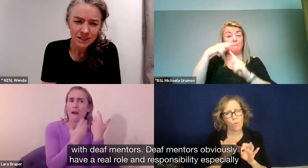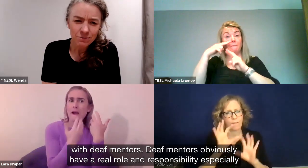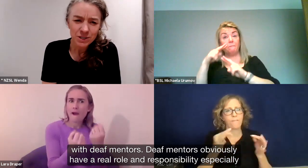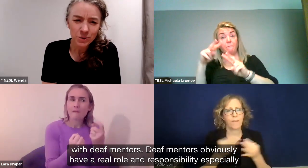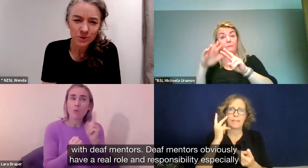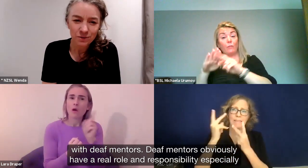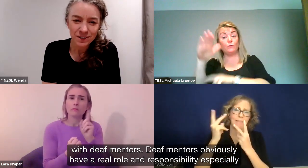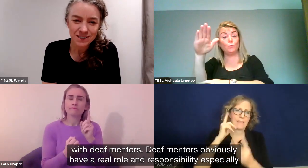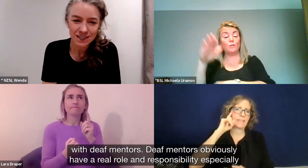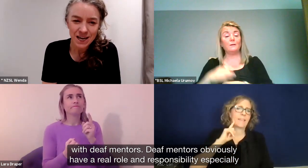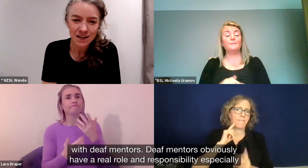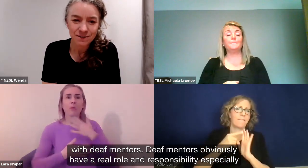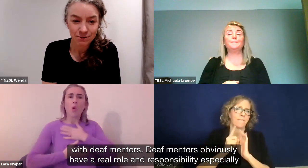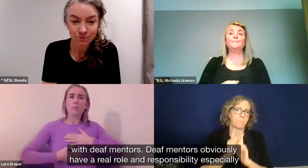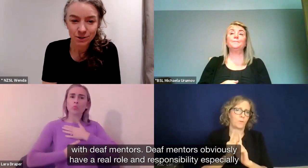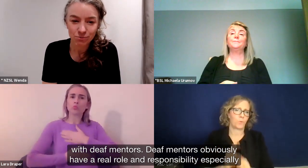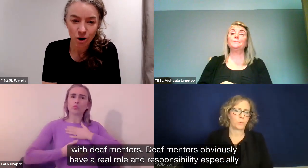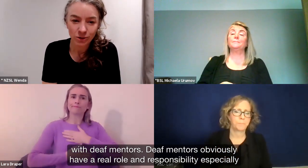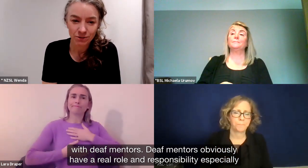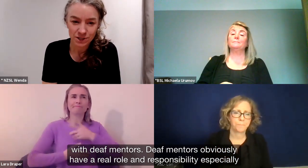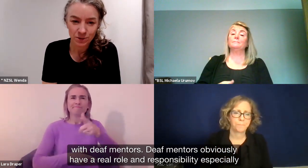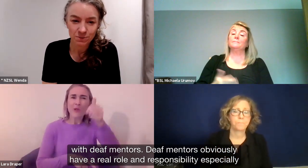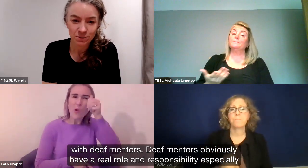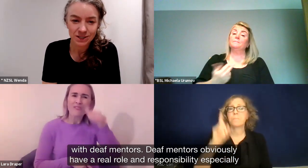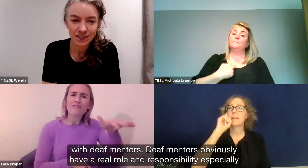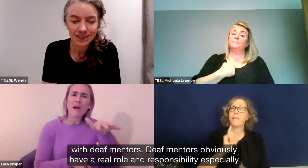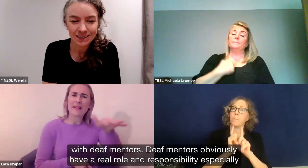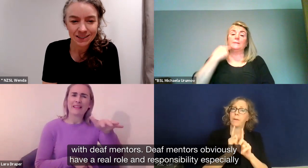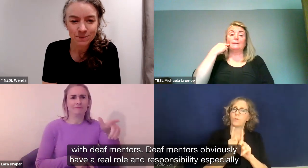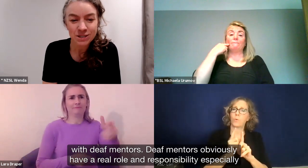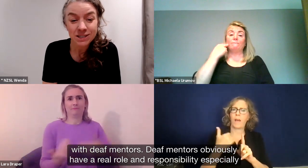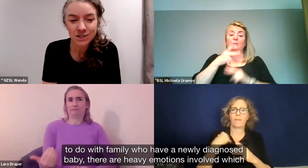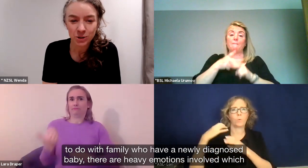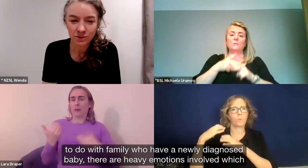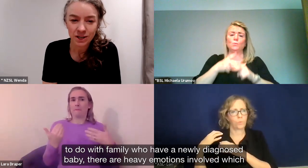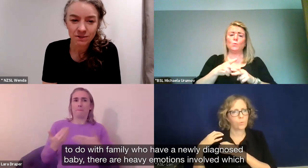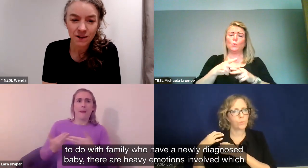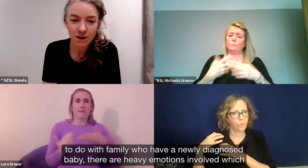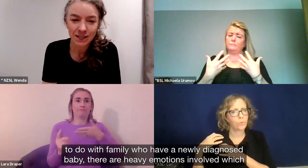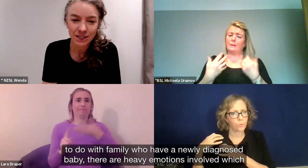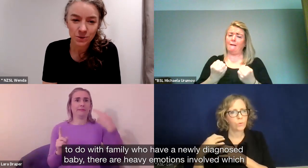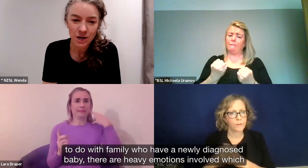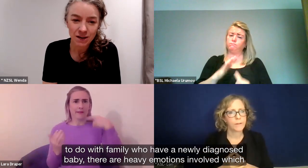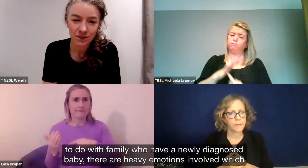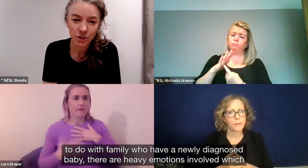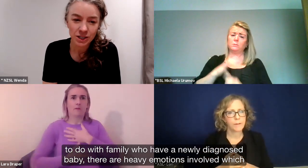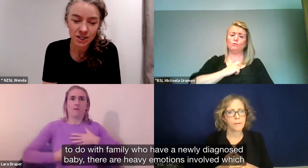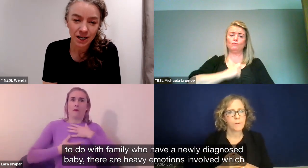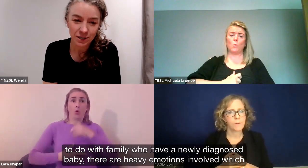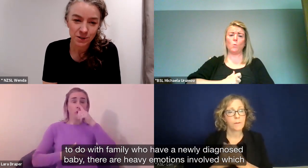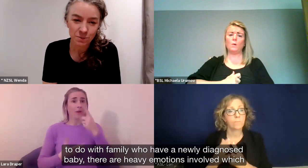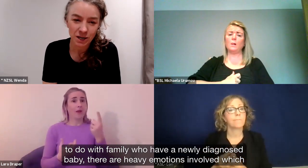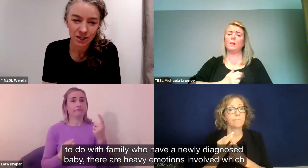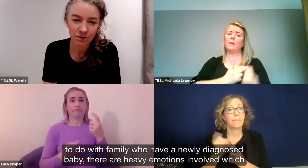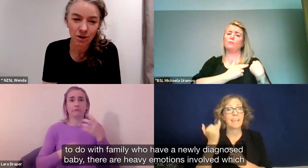Deaf mentors obviously have a real role and responsibility, especially to do with family who have a newly